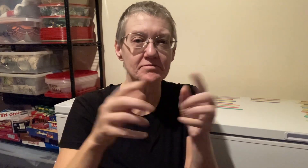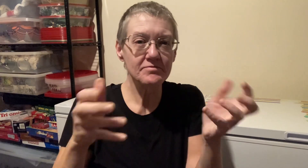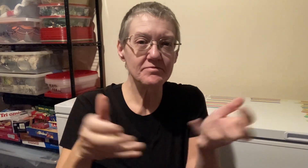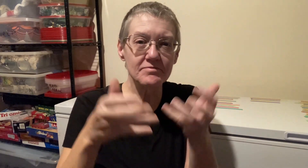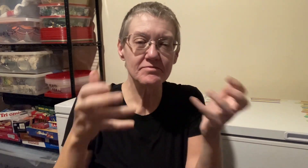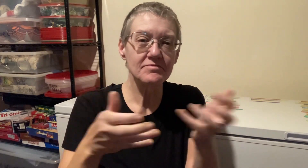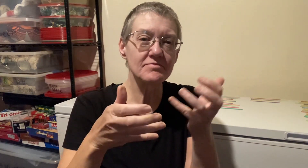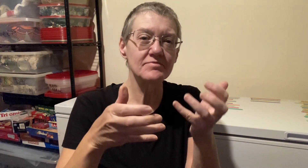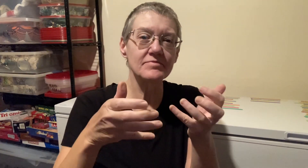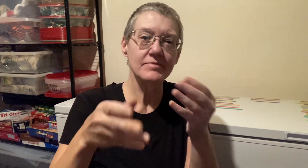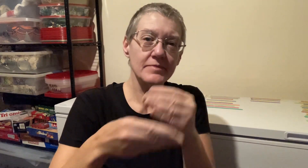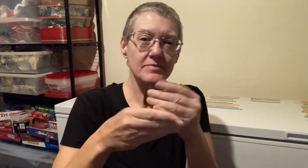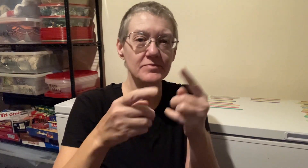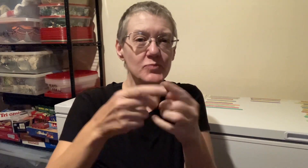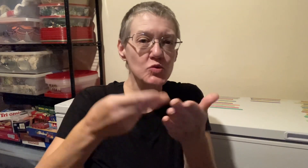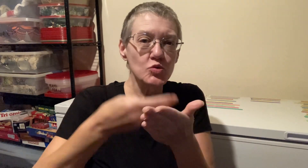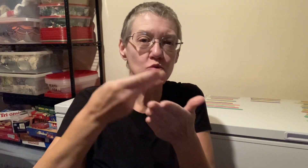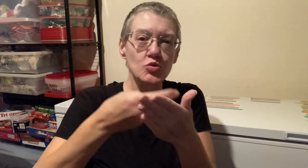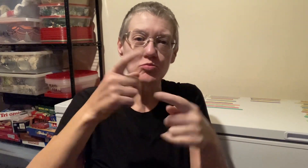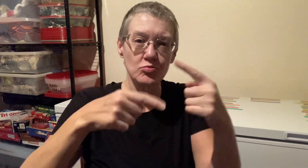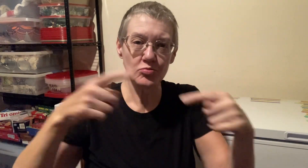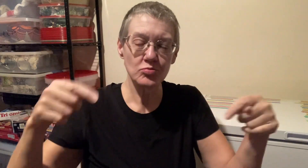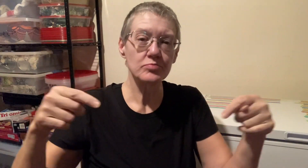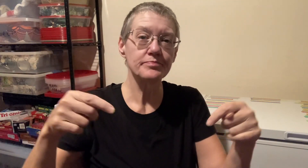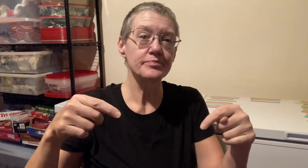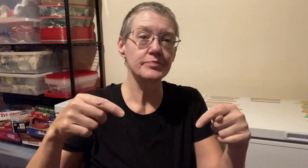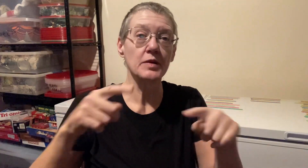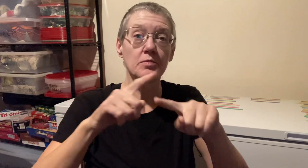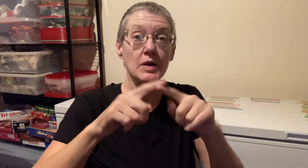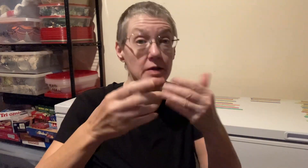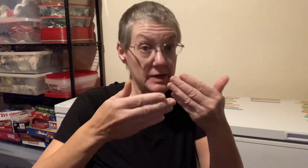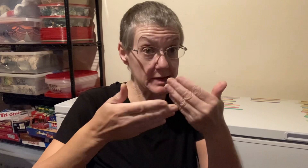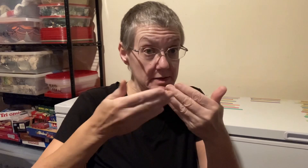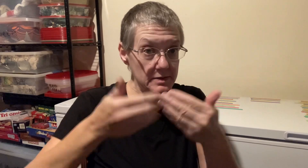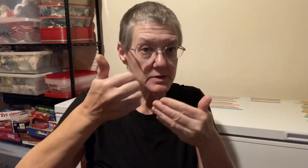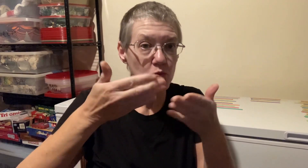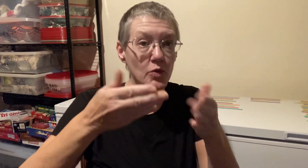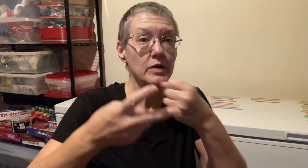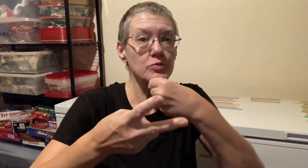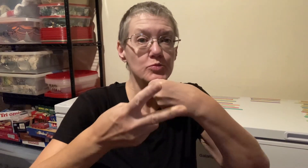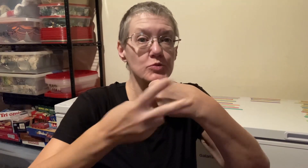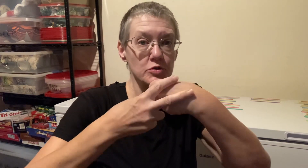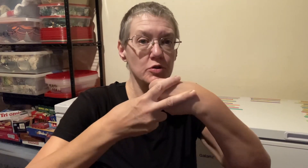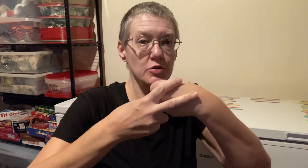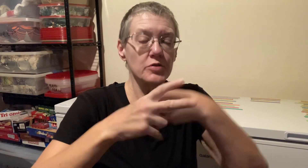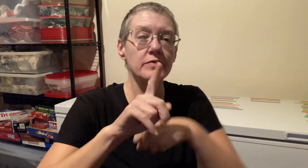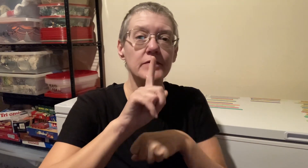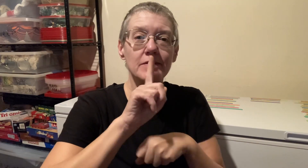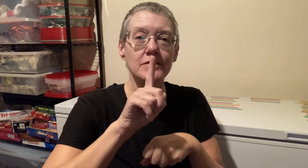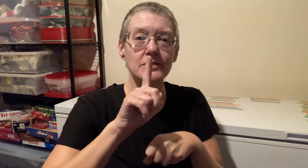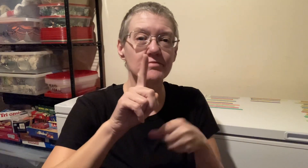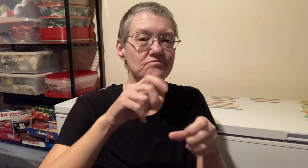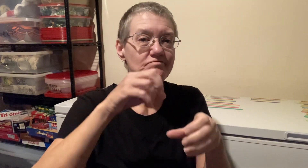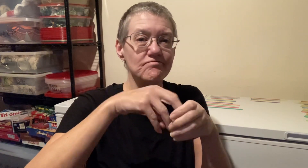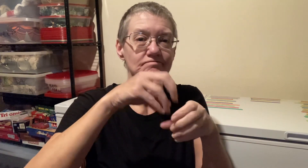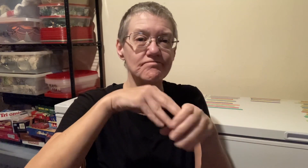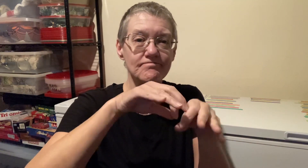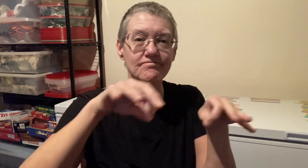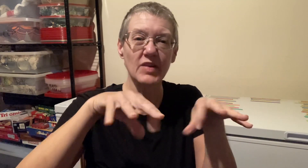them in salads, add them to soups, a variety of ways. But the easiest way to store them is simply to put